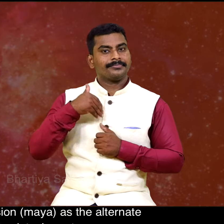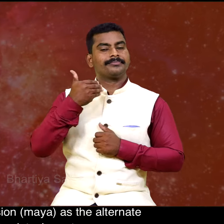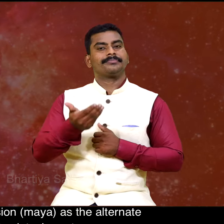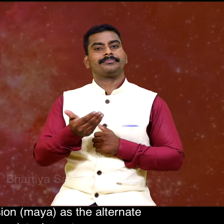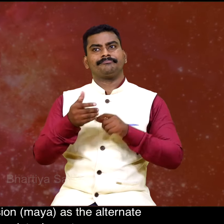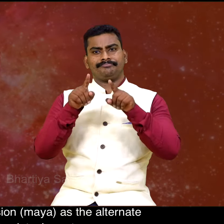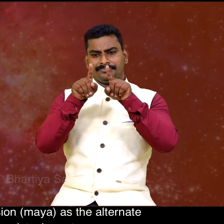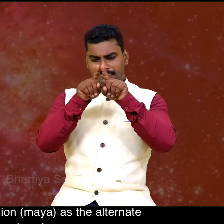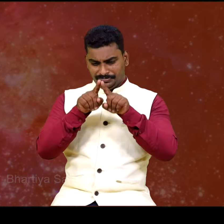sameness,